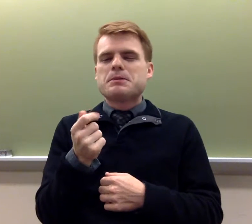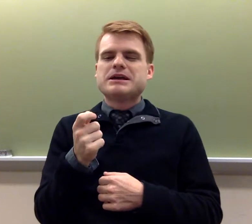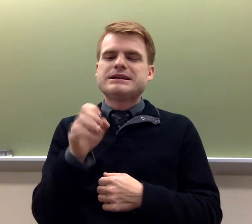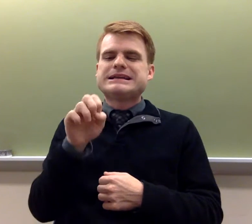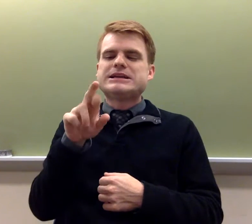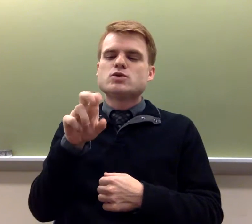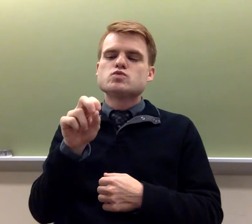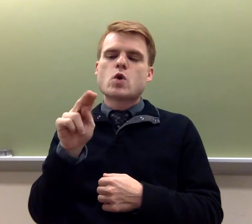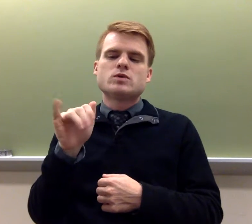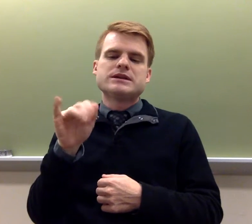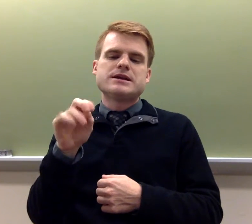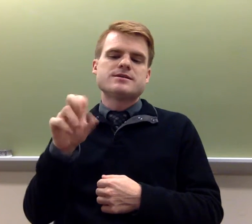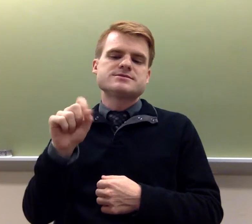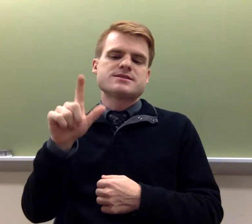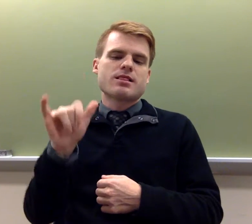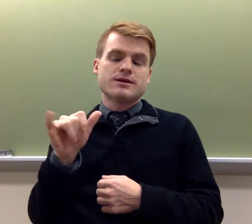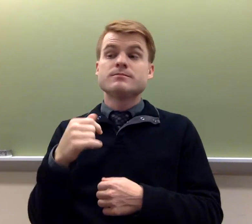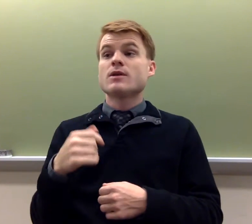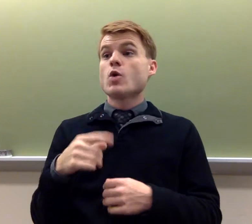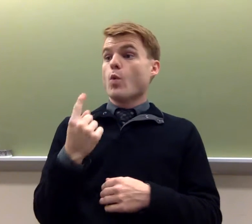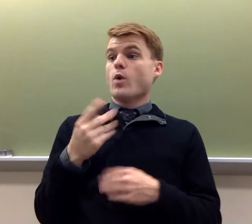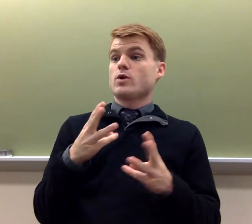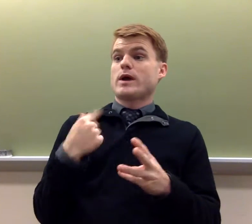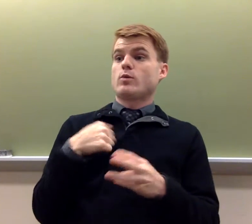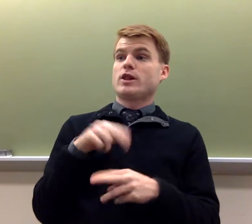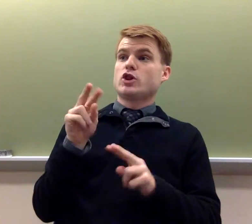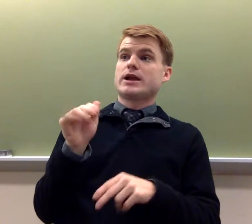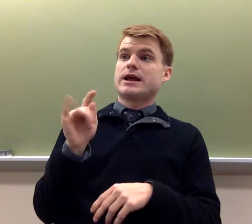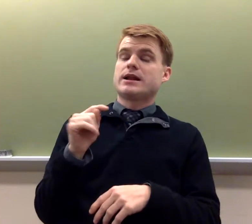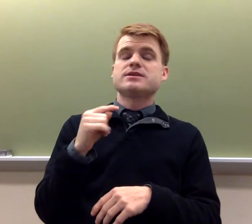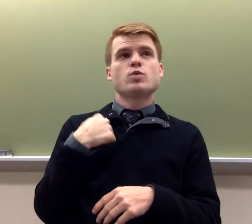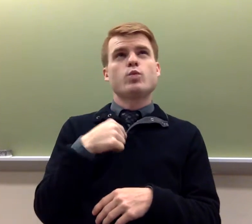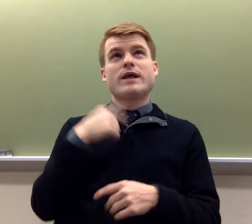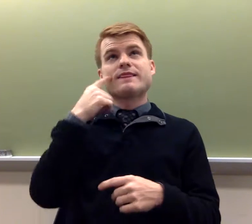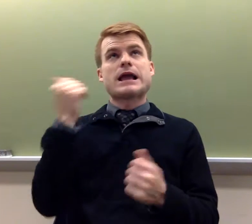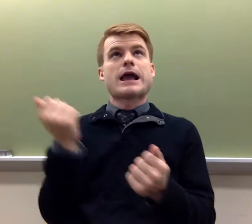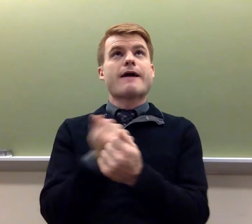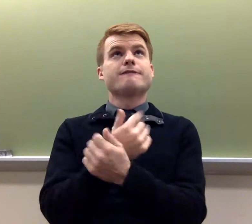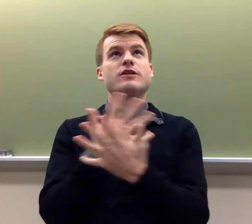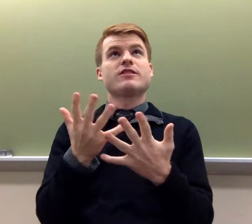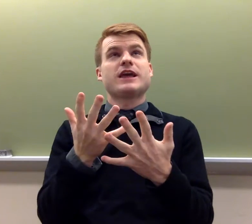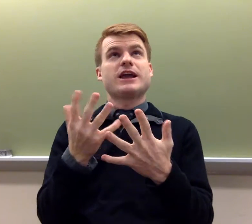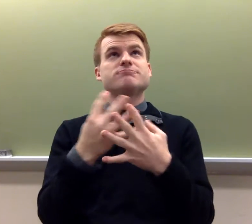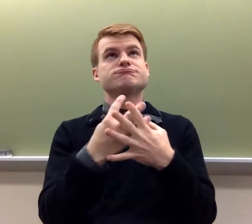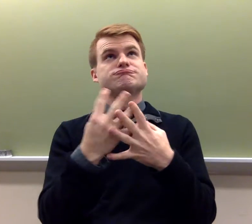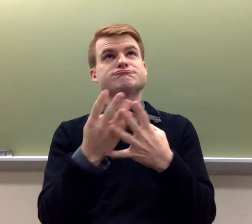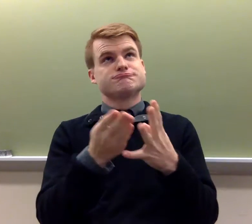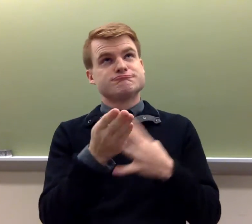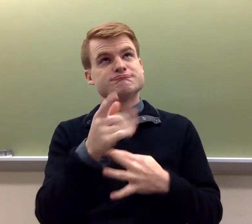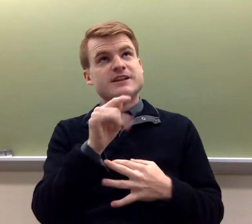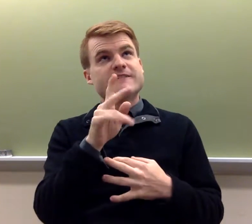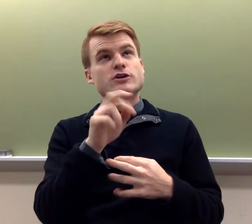one way that we look at it is we think that everything goes through your liver, through your pancreas, through